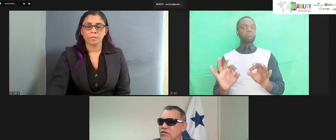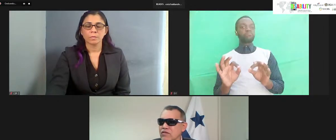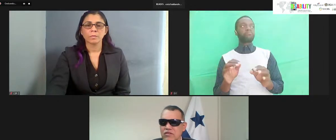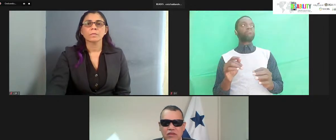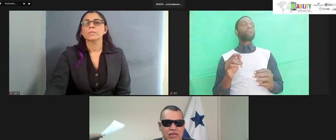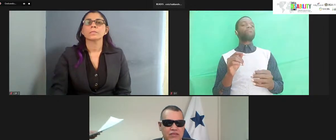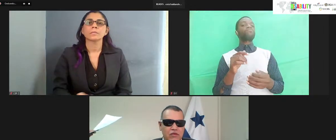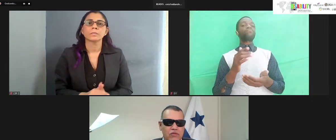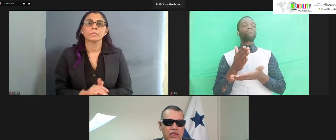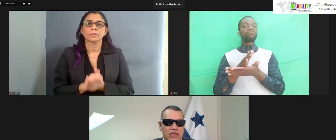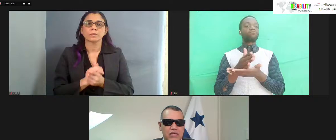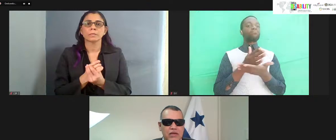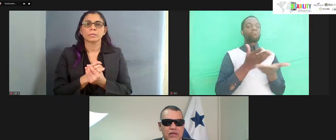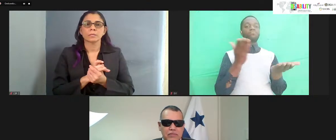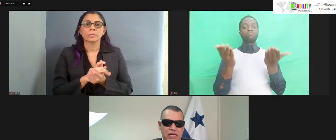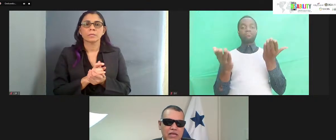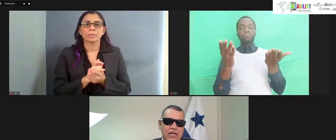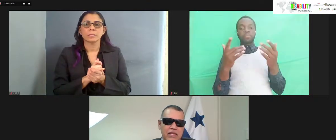yes